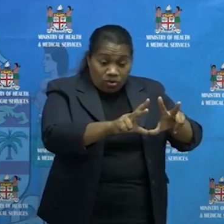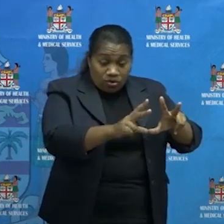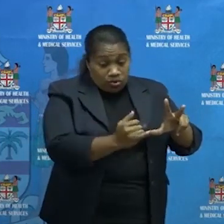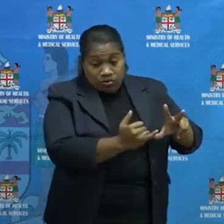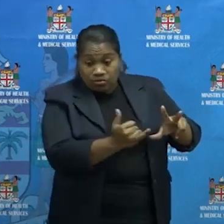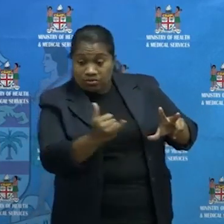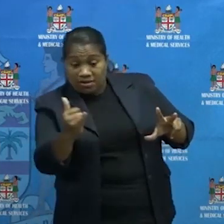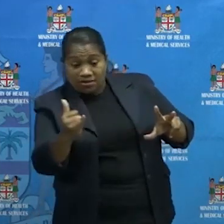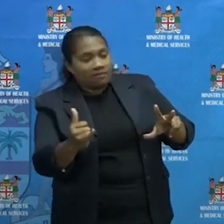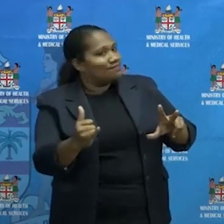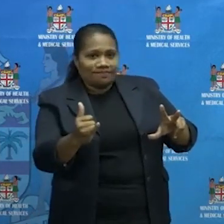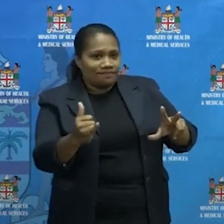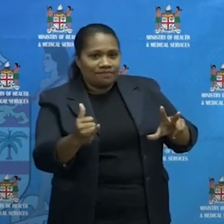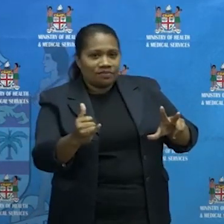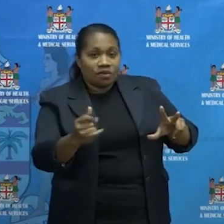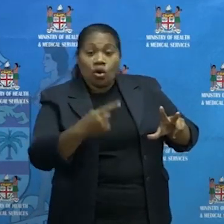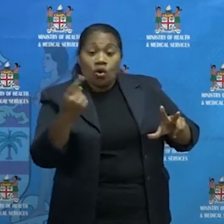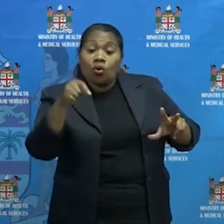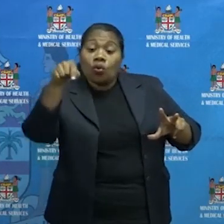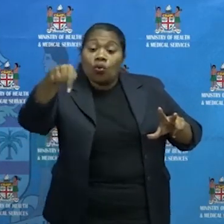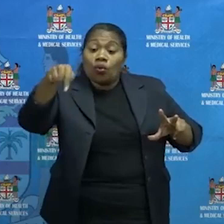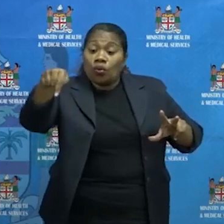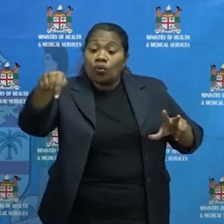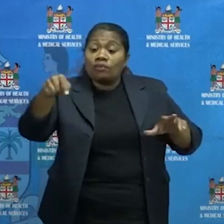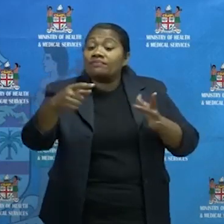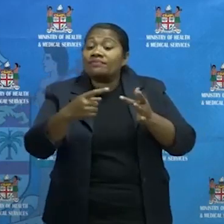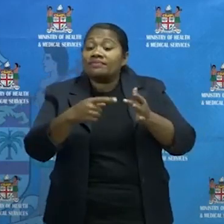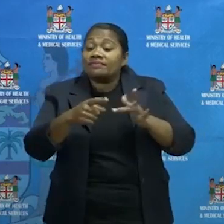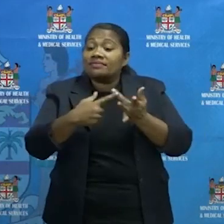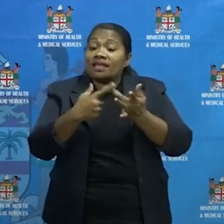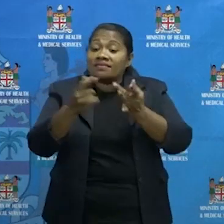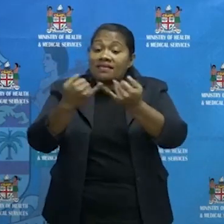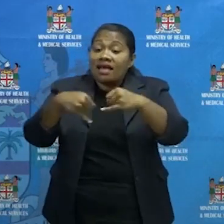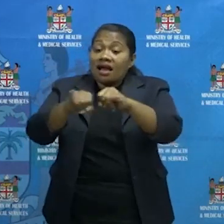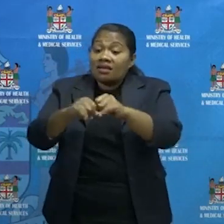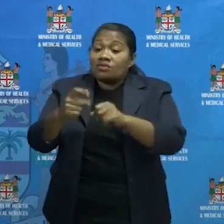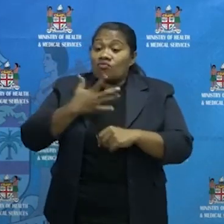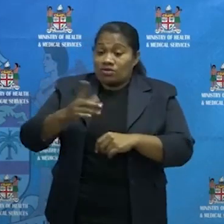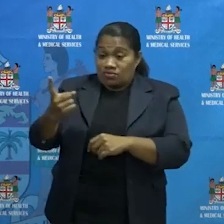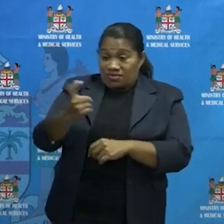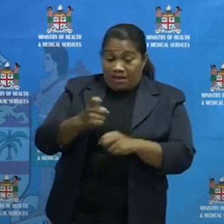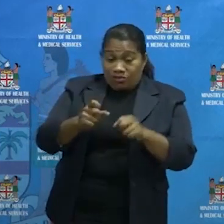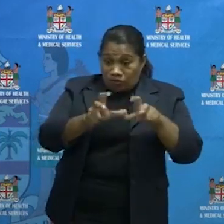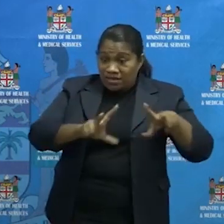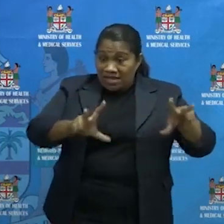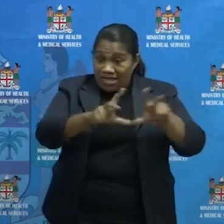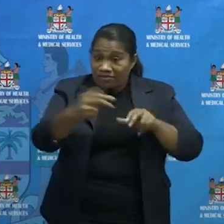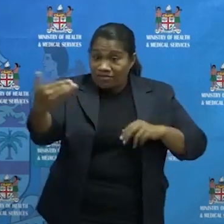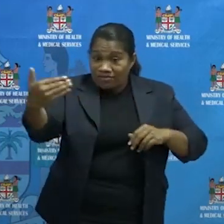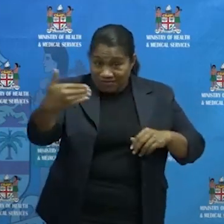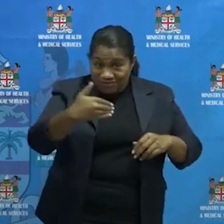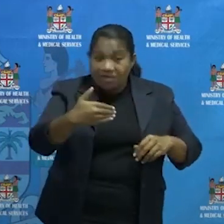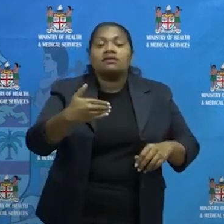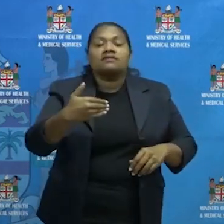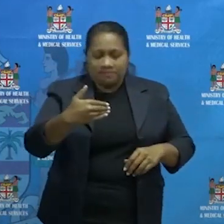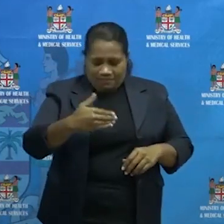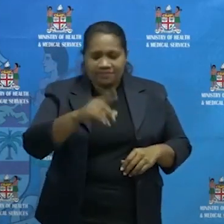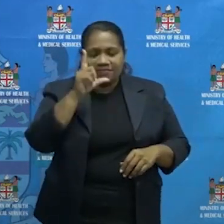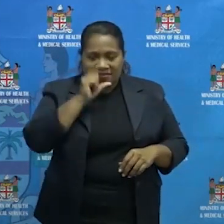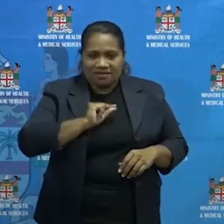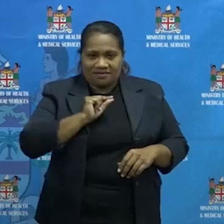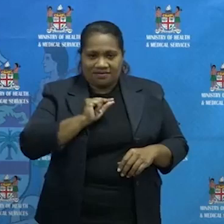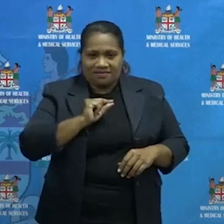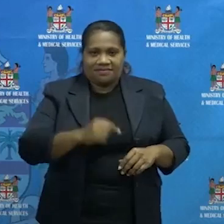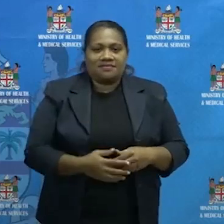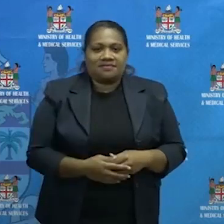expired. We know that isn't convenient for everyone, but the scenario of containing this virus